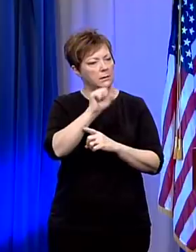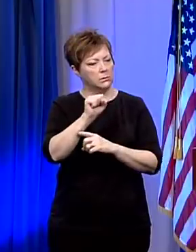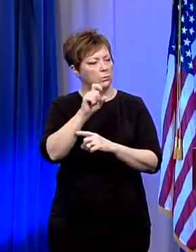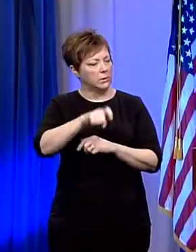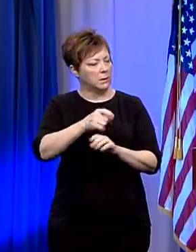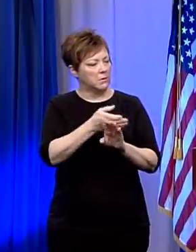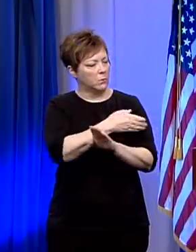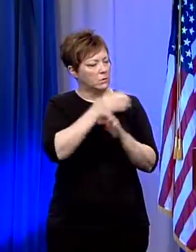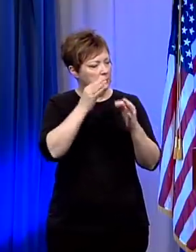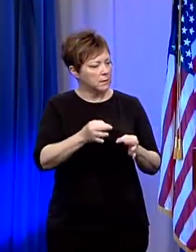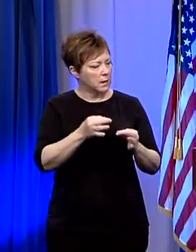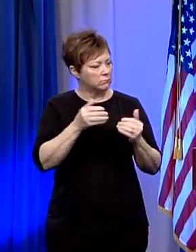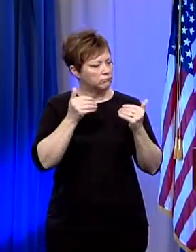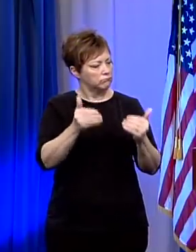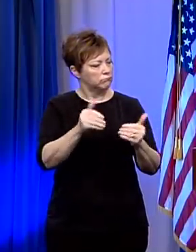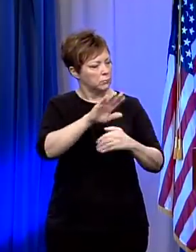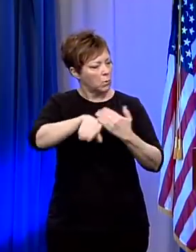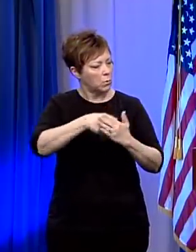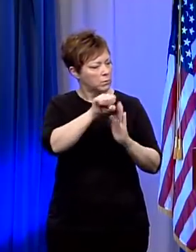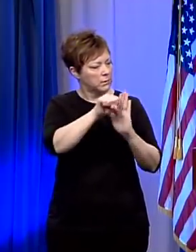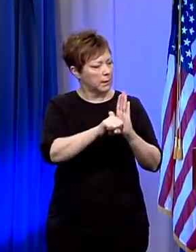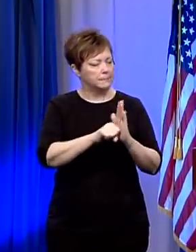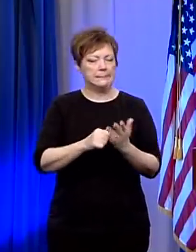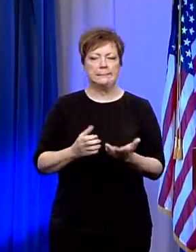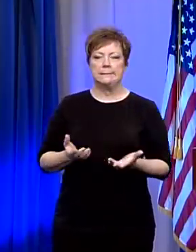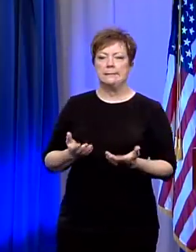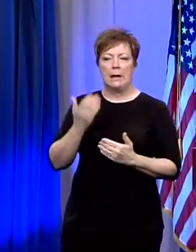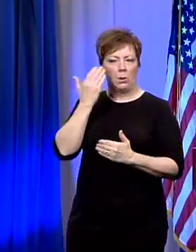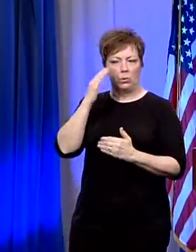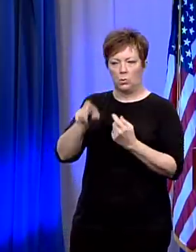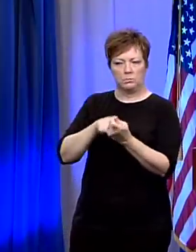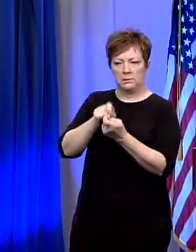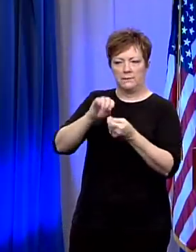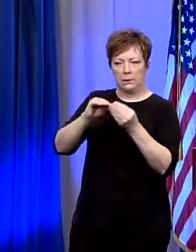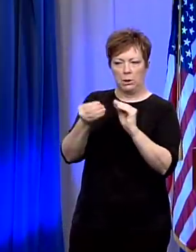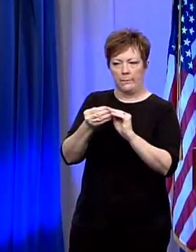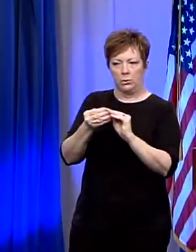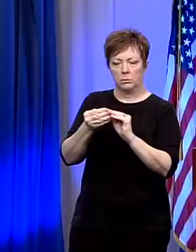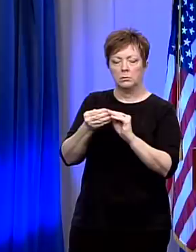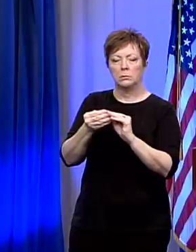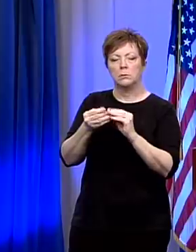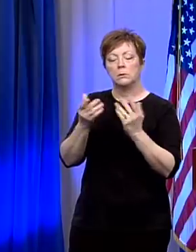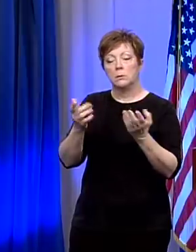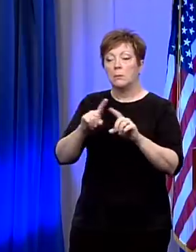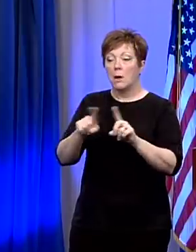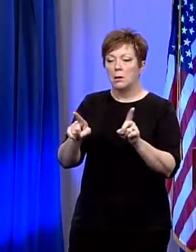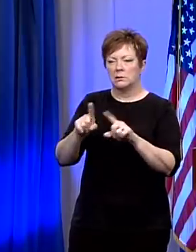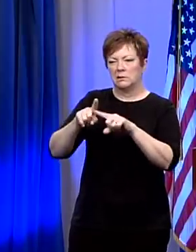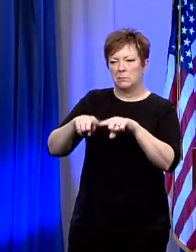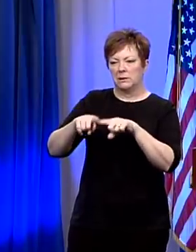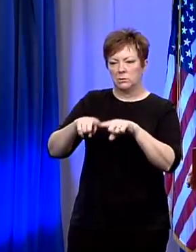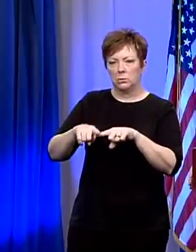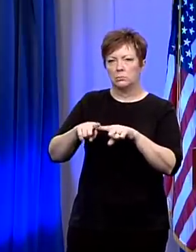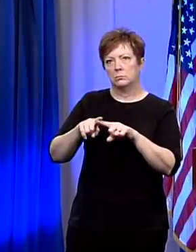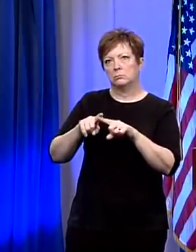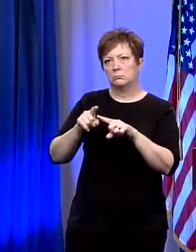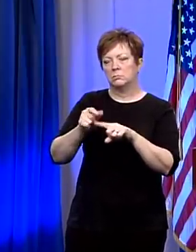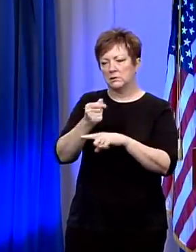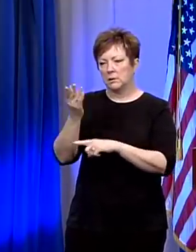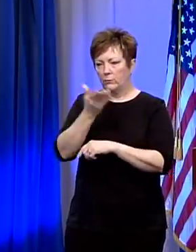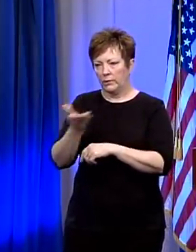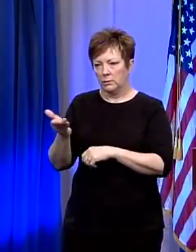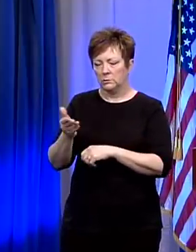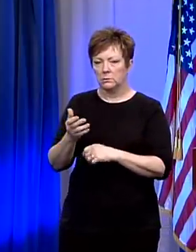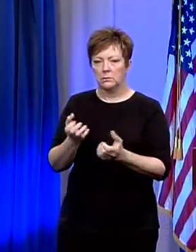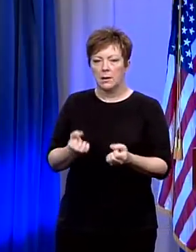we're going to go forth? Yeah, I don't know of a specific number that would trigger that. I think it would be based on a number of factors. Clearly, the